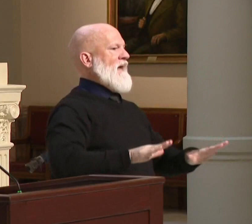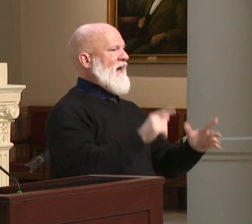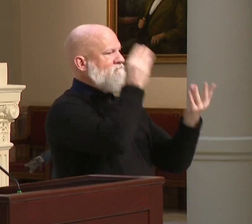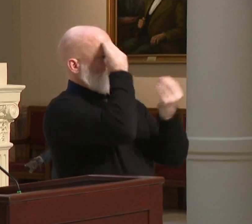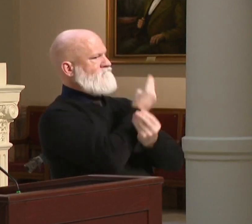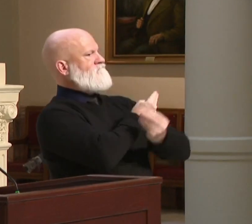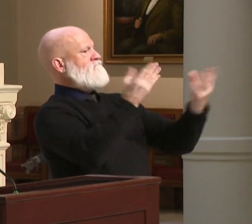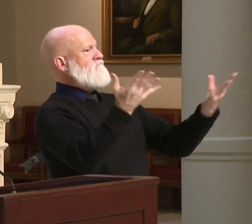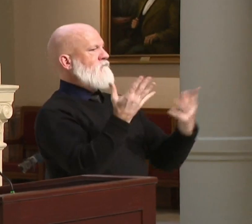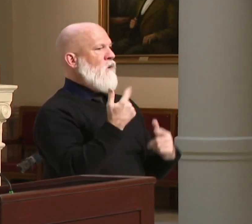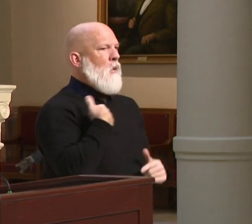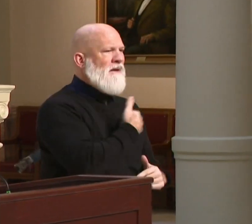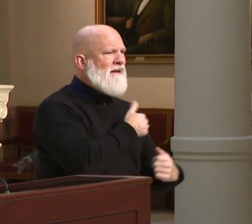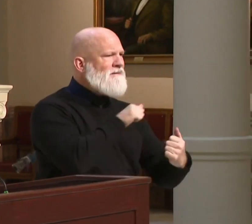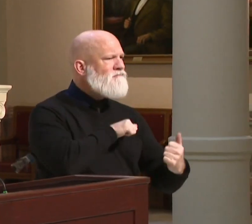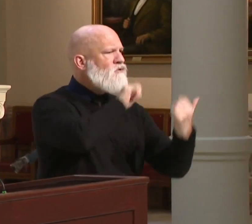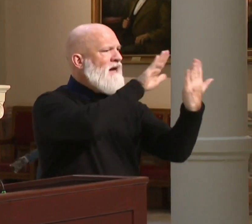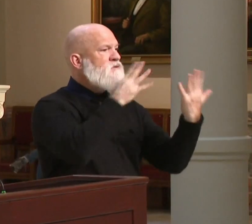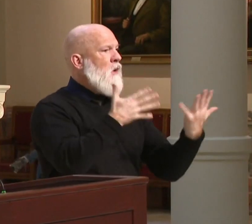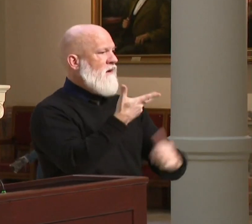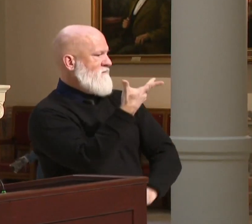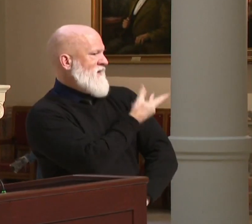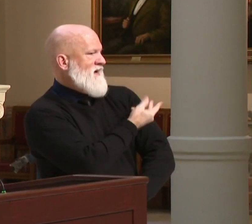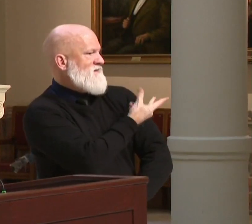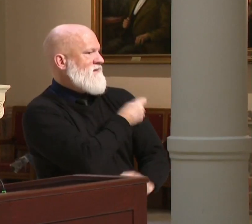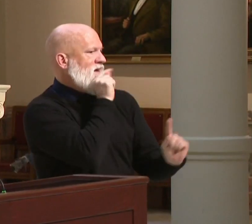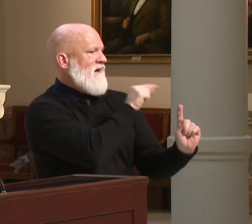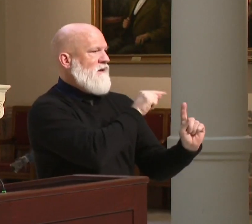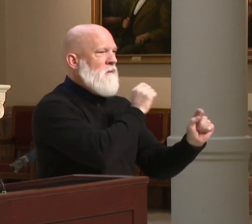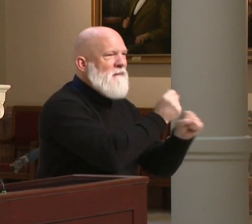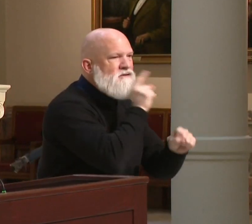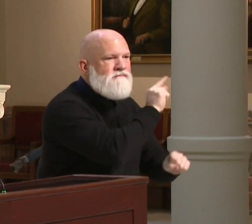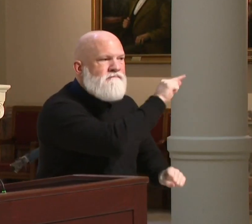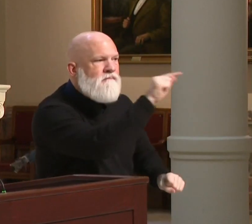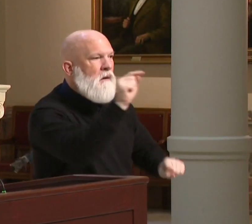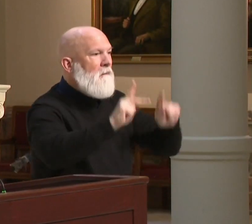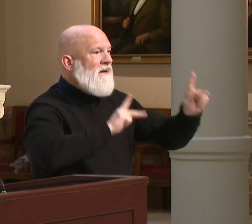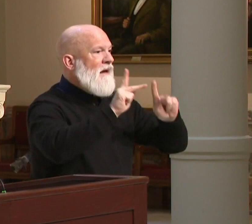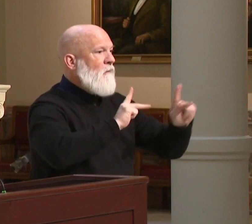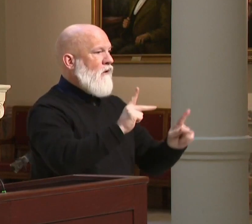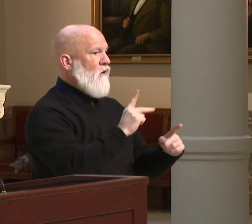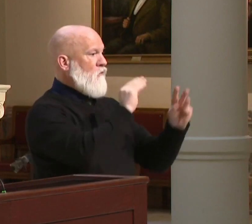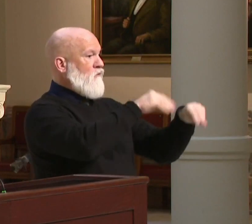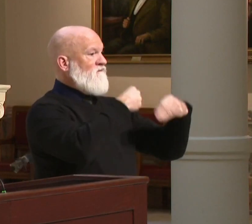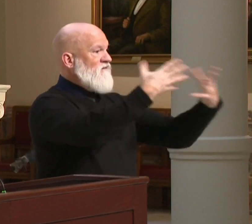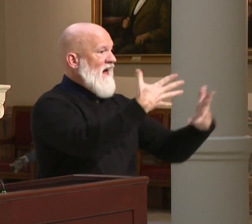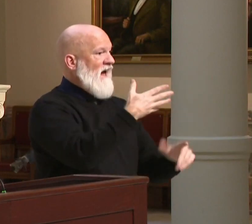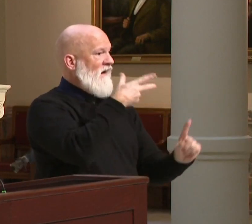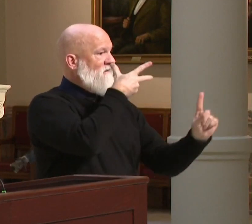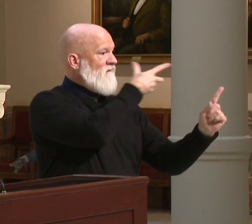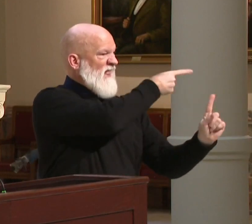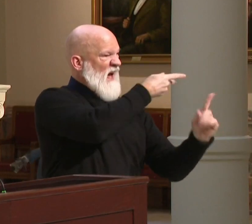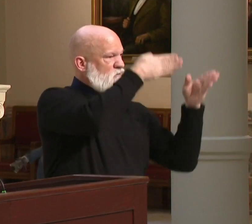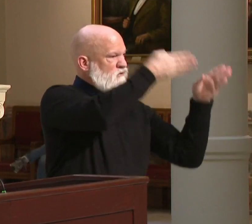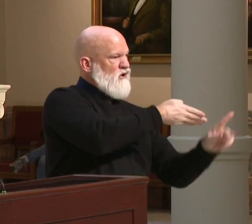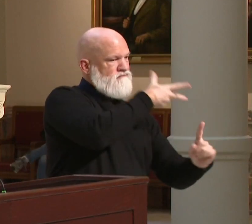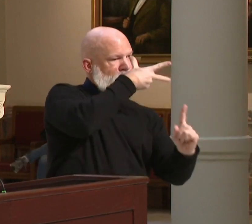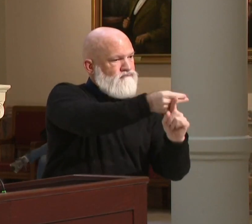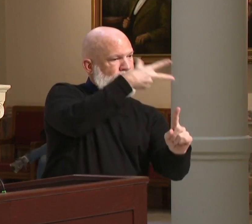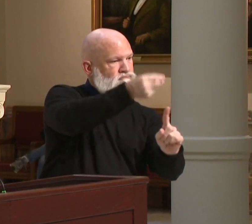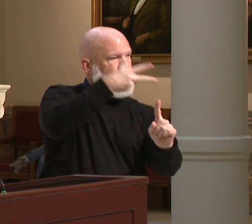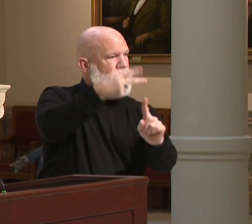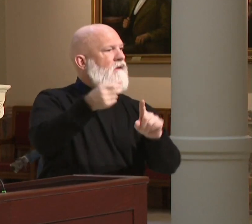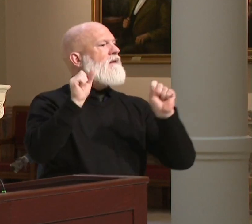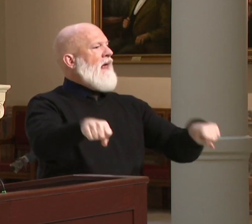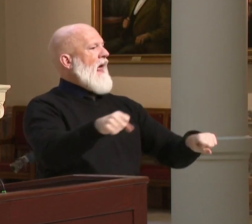diligently to vaccinate the vaccinators, as well as our frontline healthcare heroes. Yesterday,